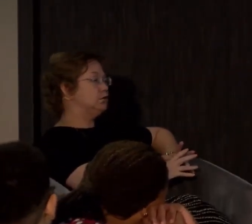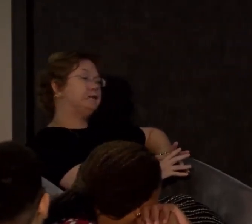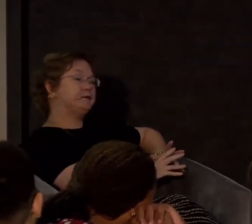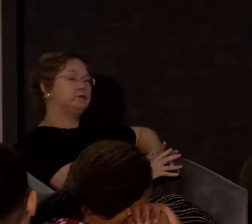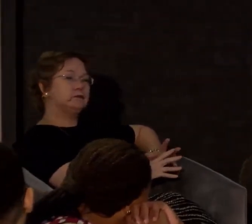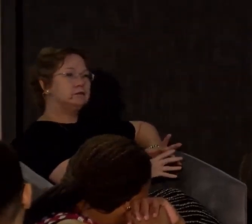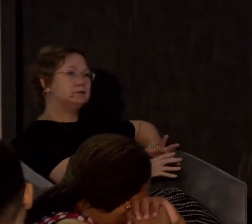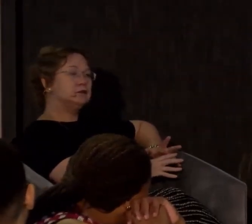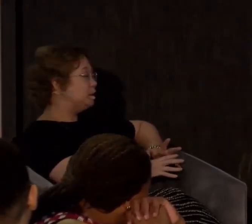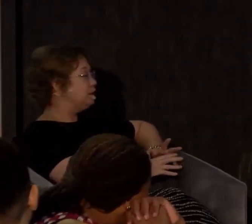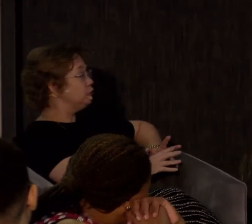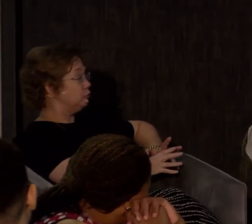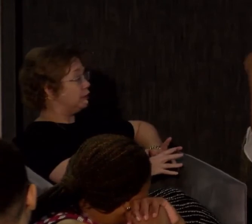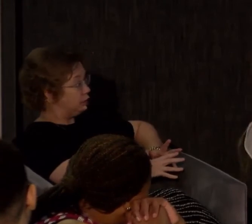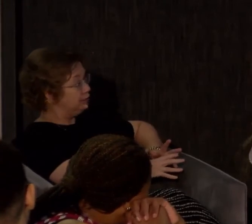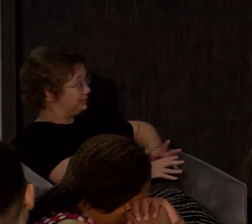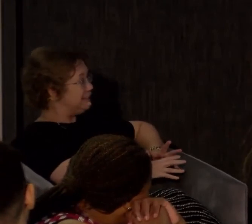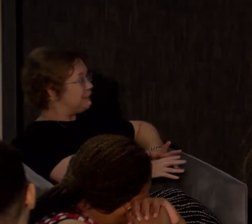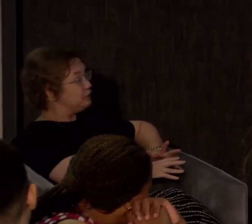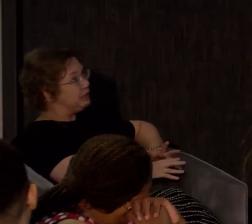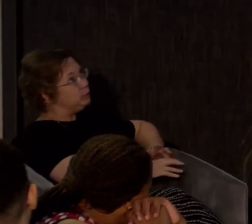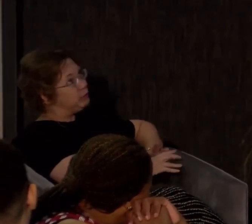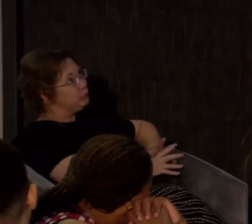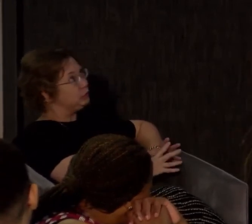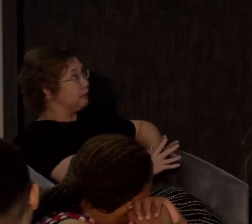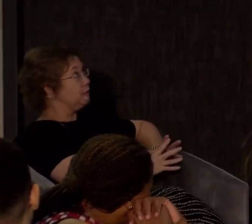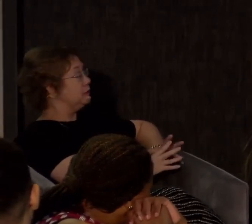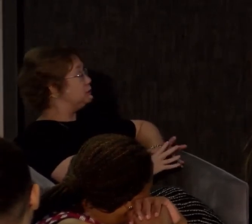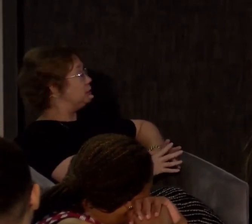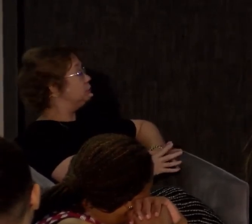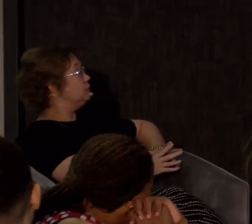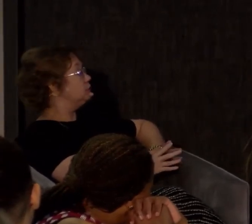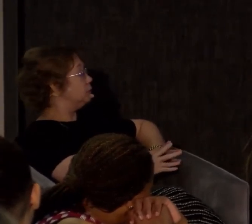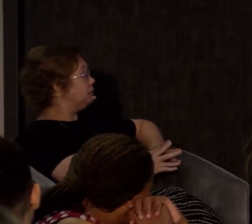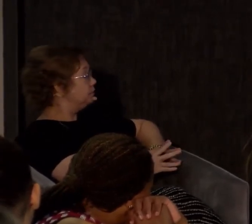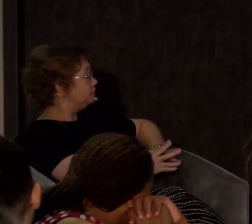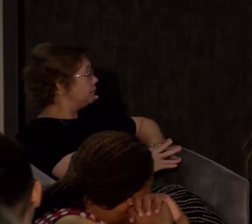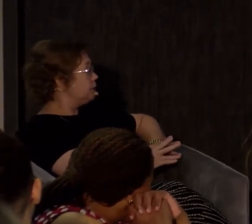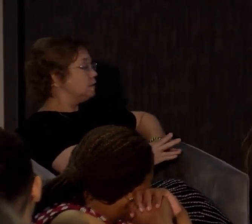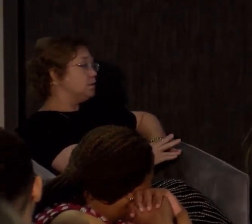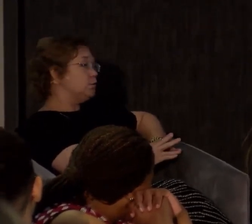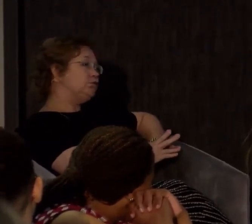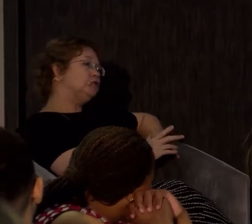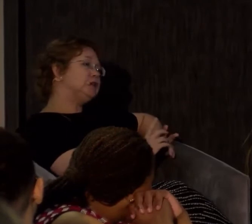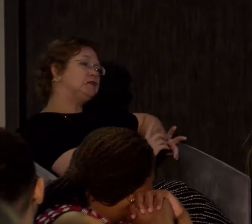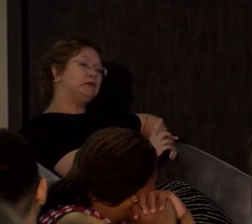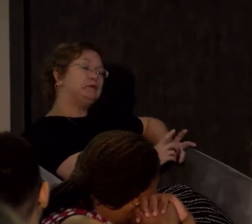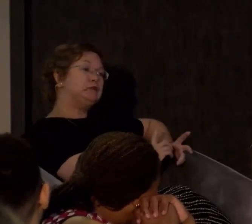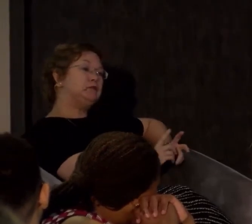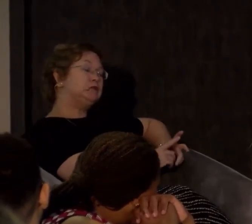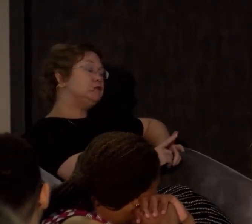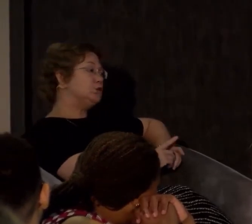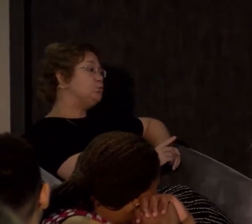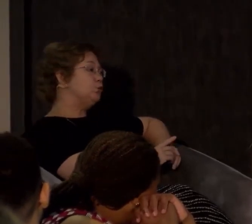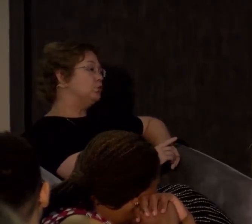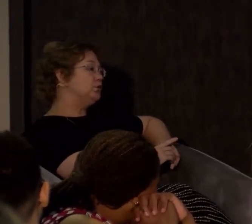No, but it could well. So the blackberry bush, I think, is about 2 years away. When we